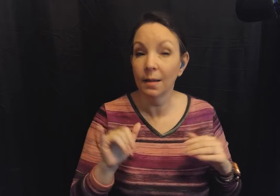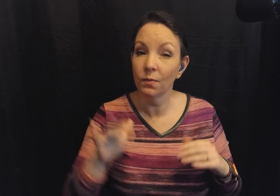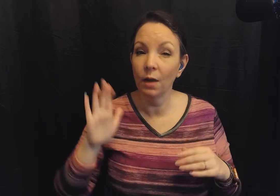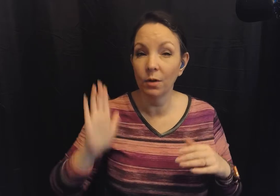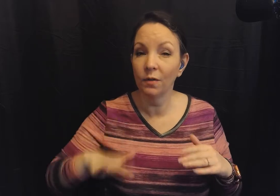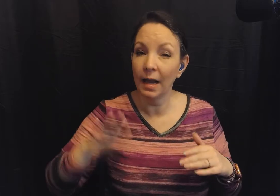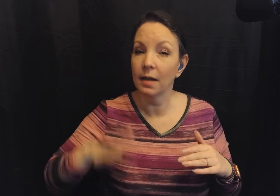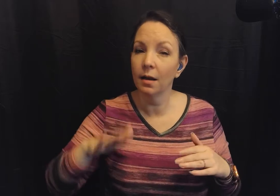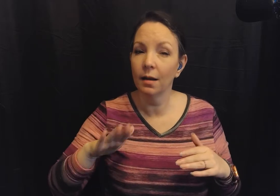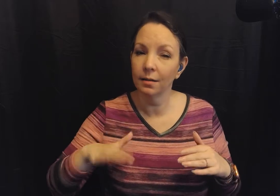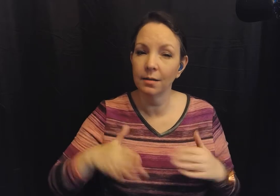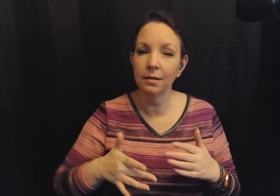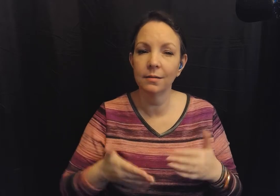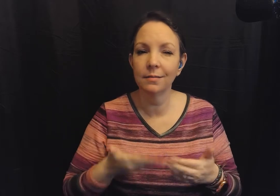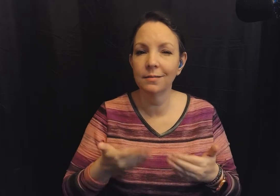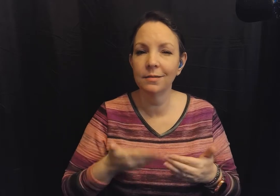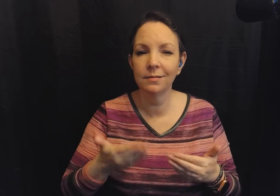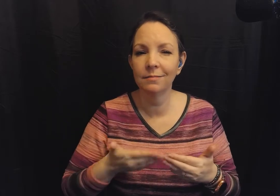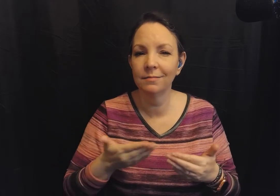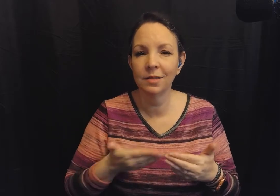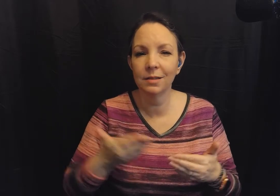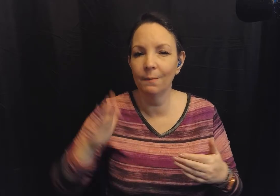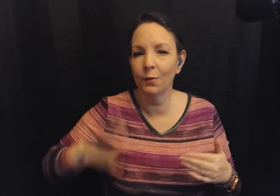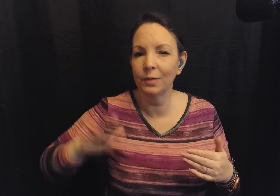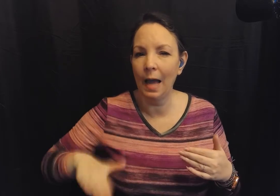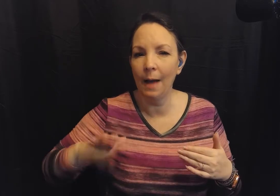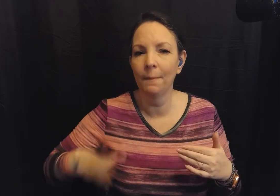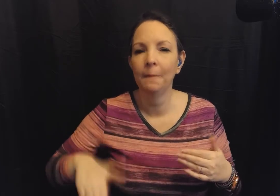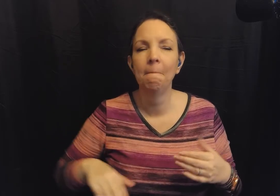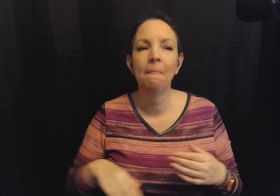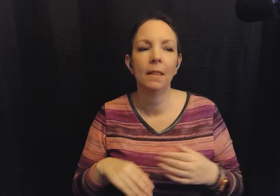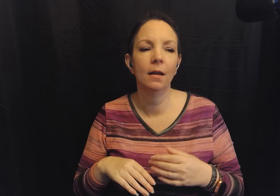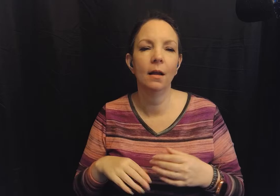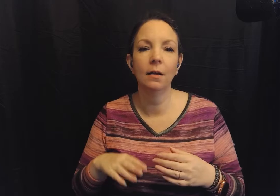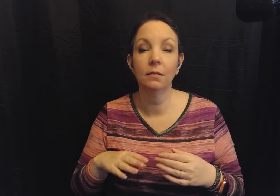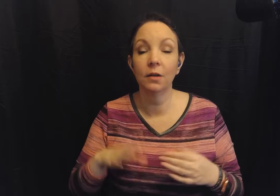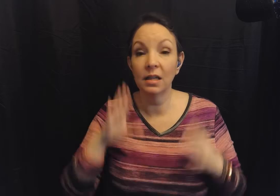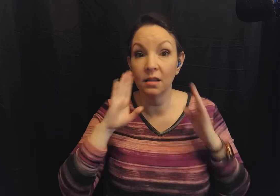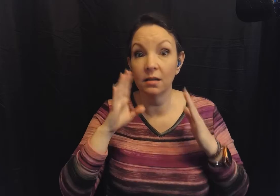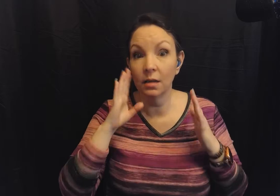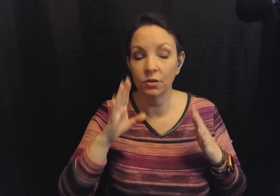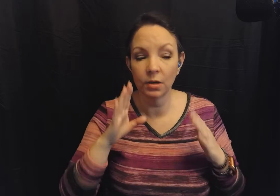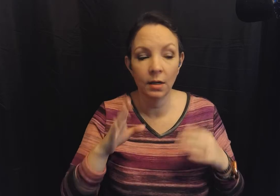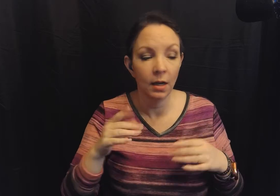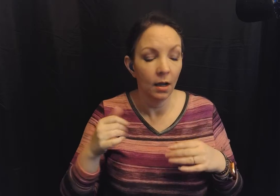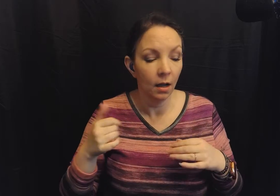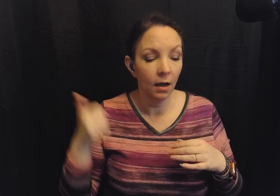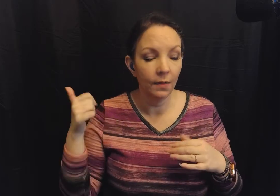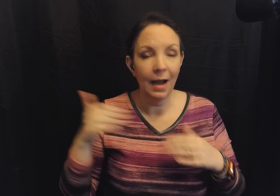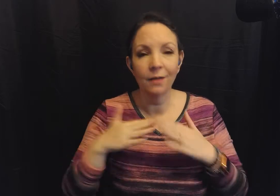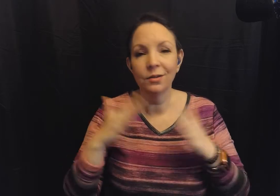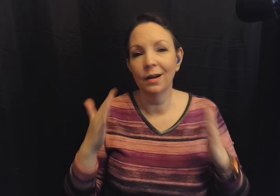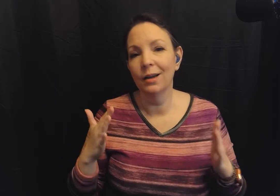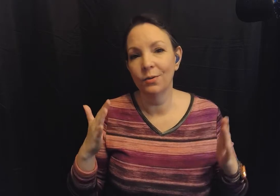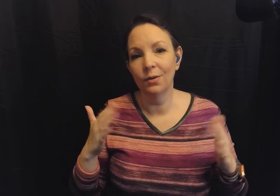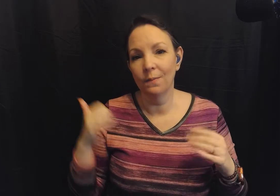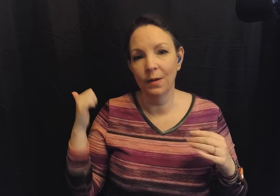We do like a simple tap and they'll get the attention. The house that I grew up in